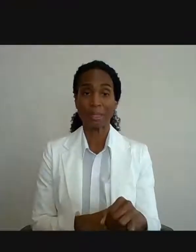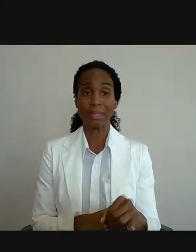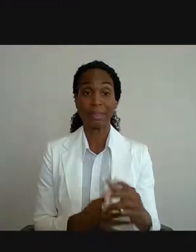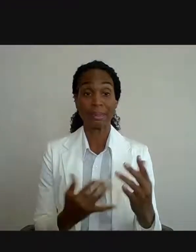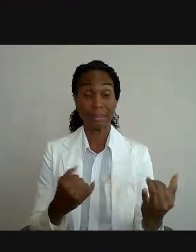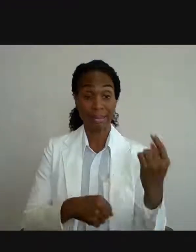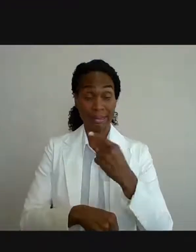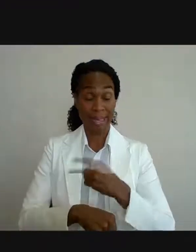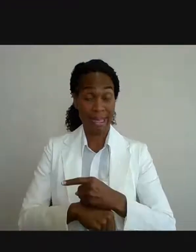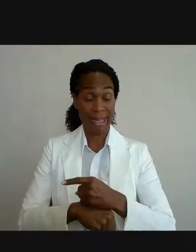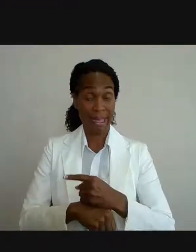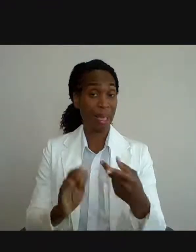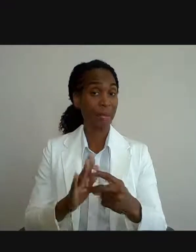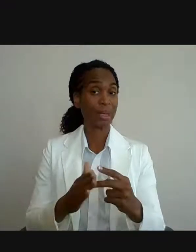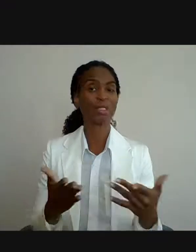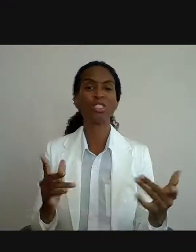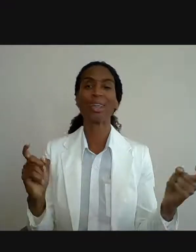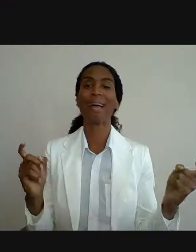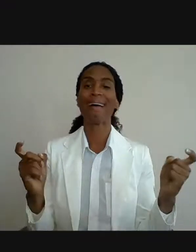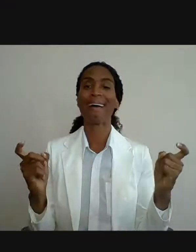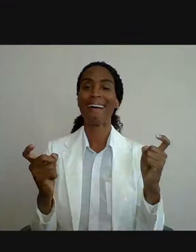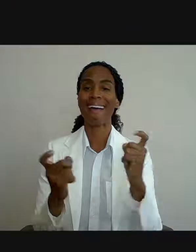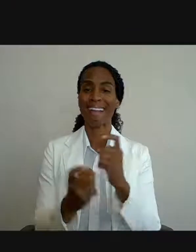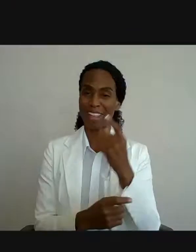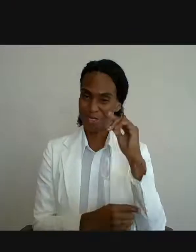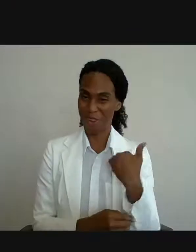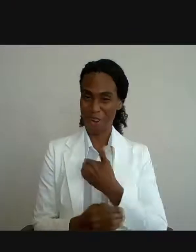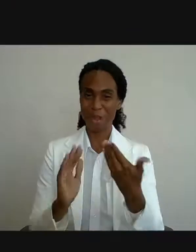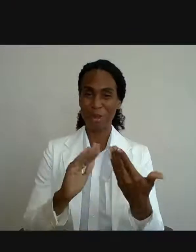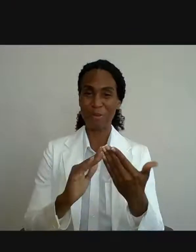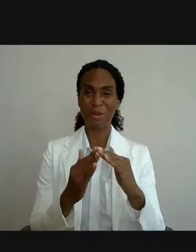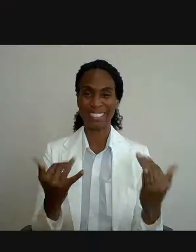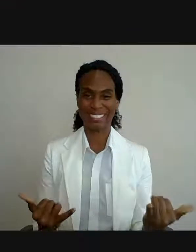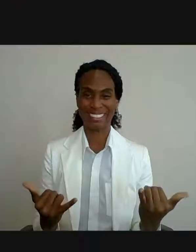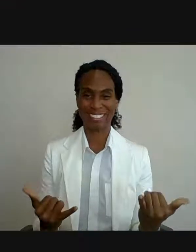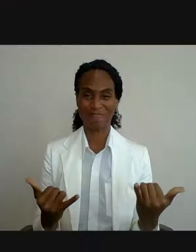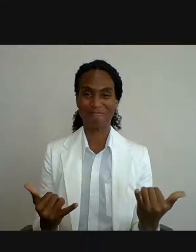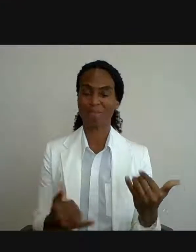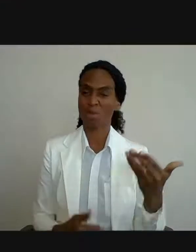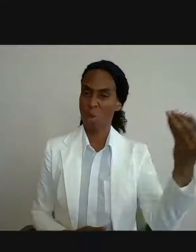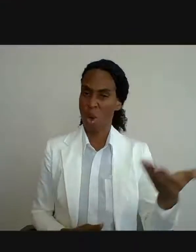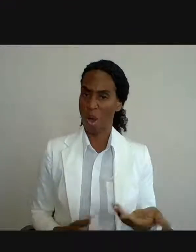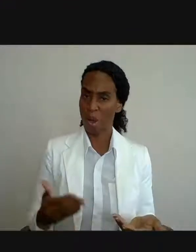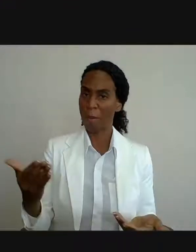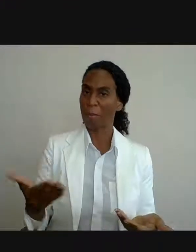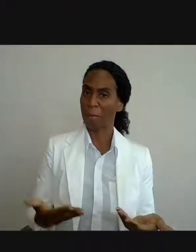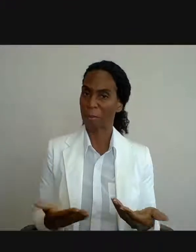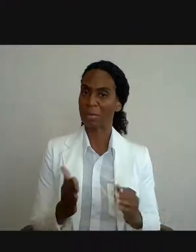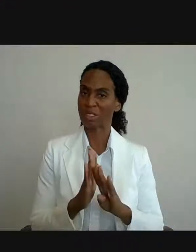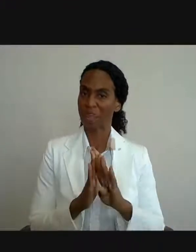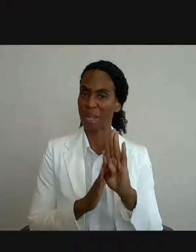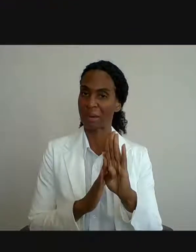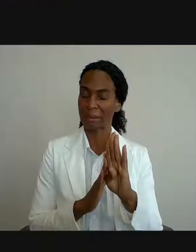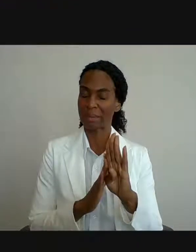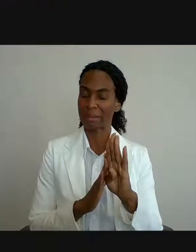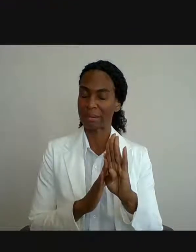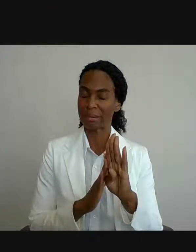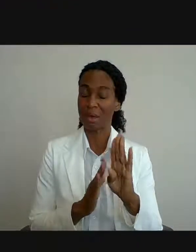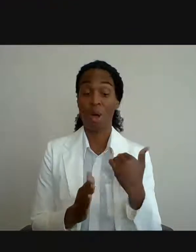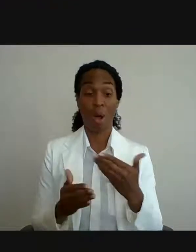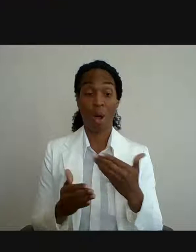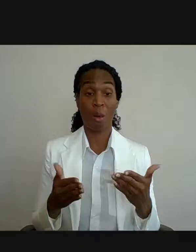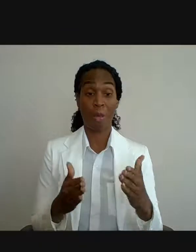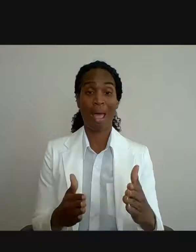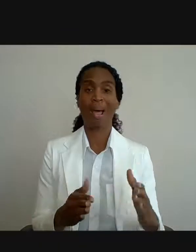today serves as a turning point for our community and a welcome development on our path to